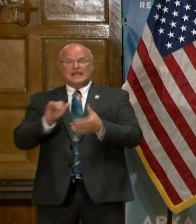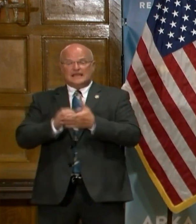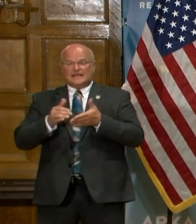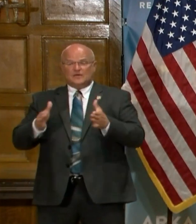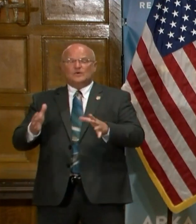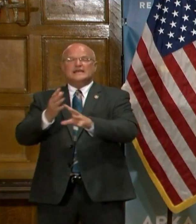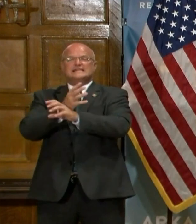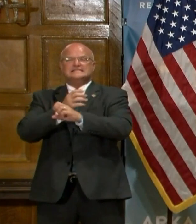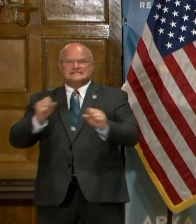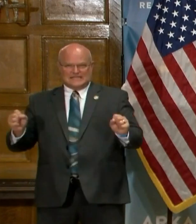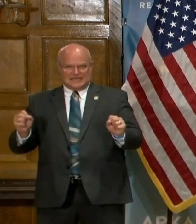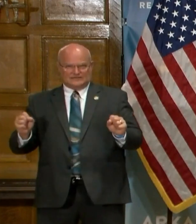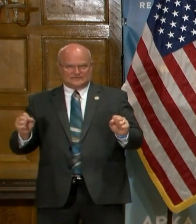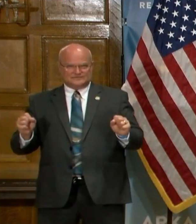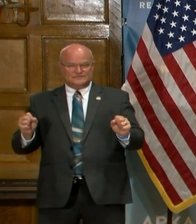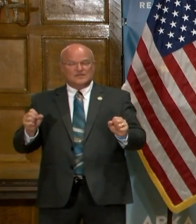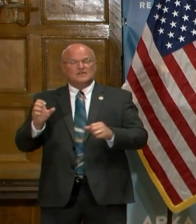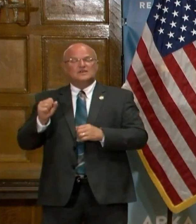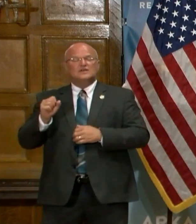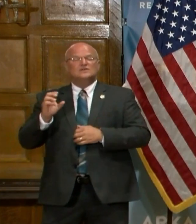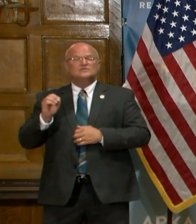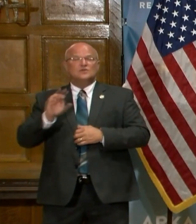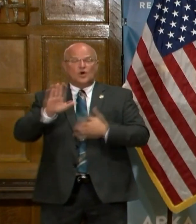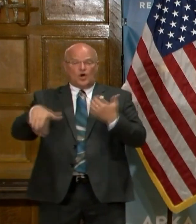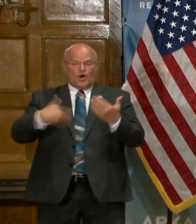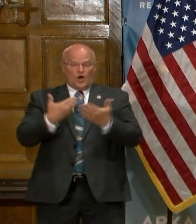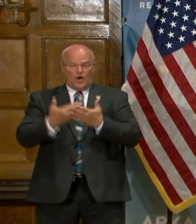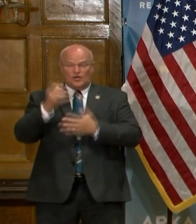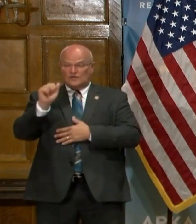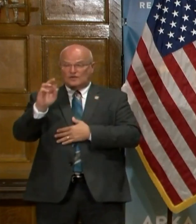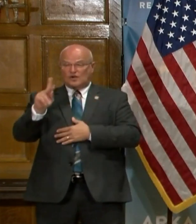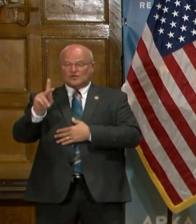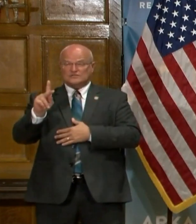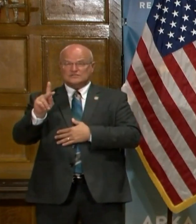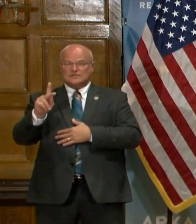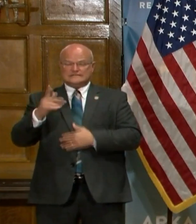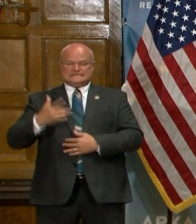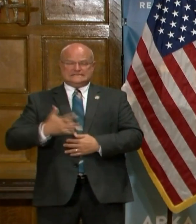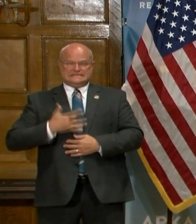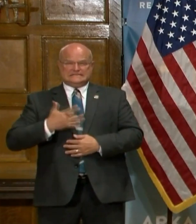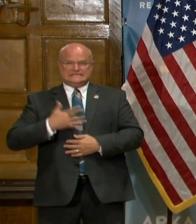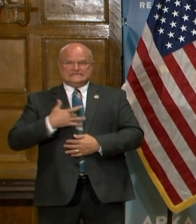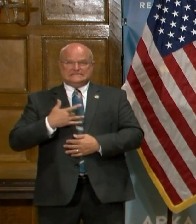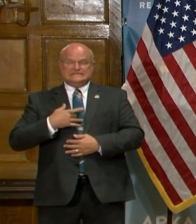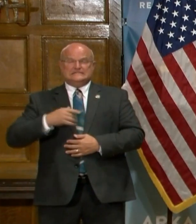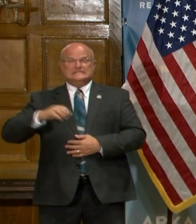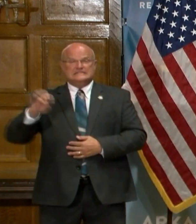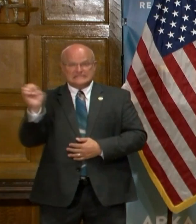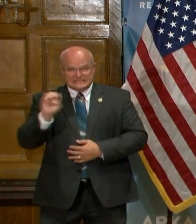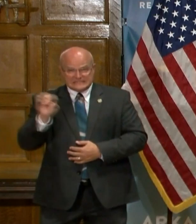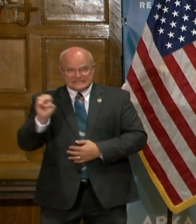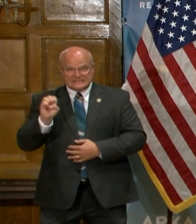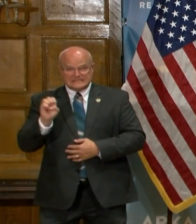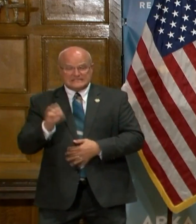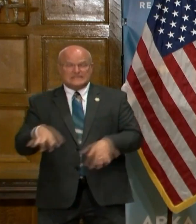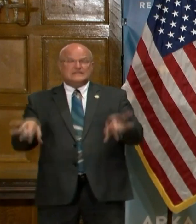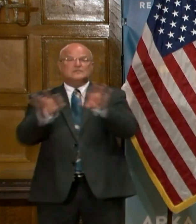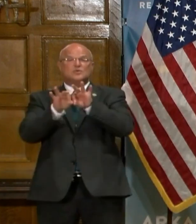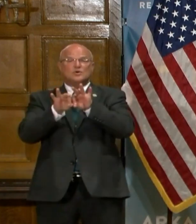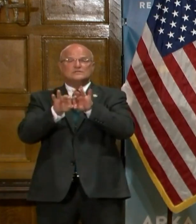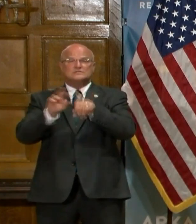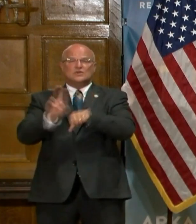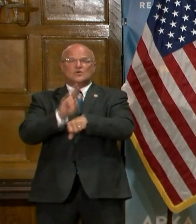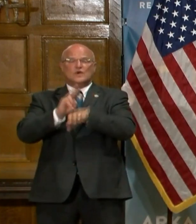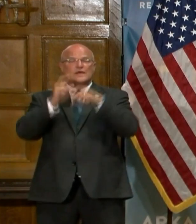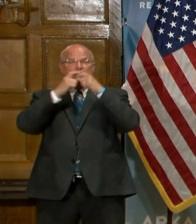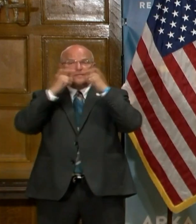that is safer for everyone. So all of Arkansas should sense the urgency, the importance of wearing